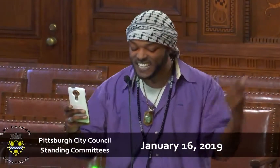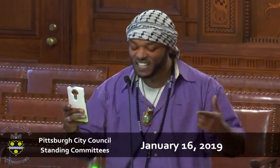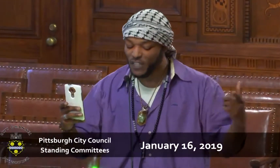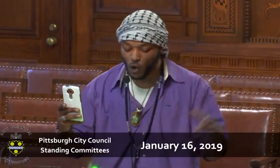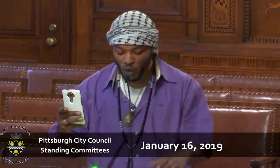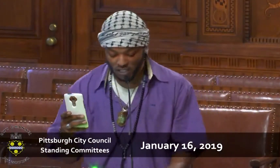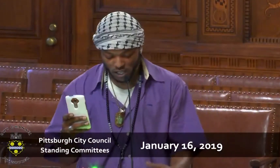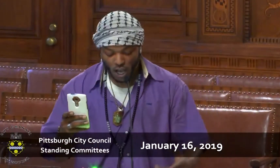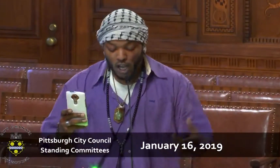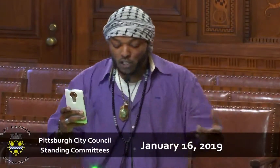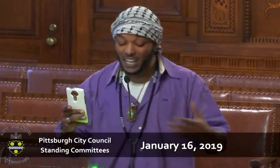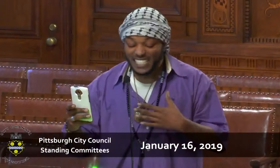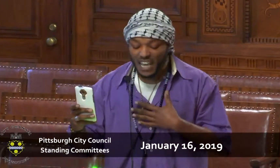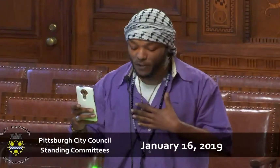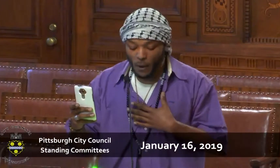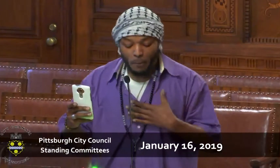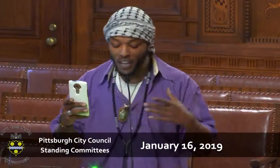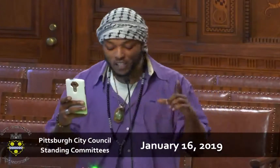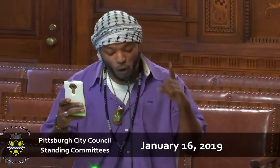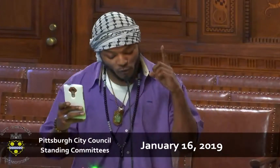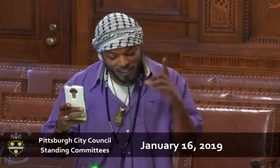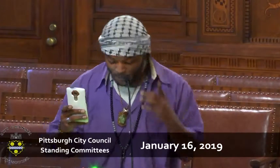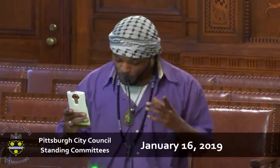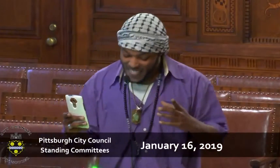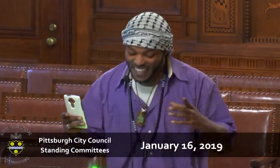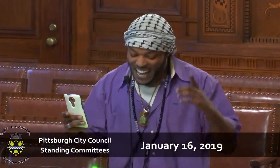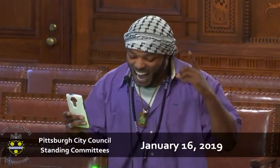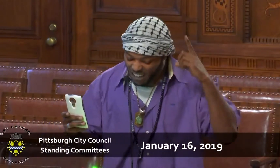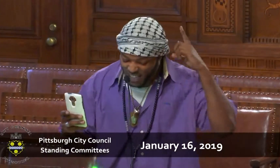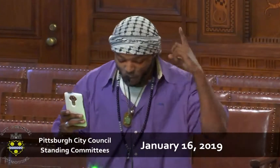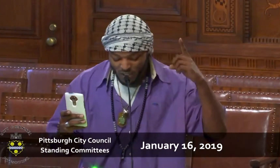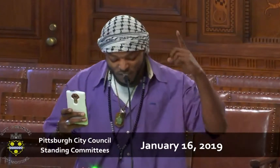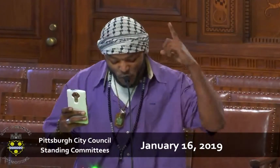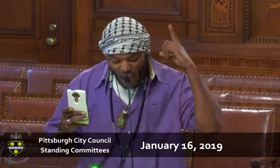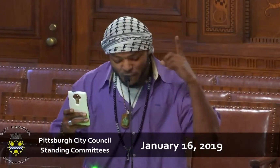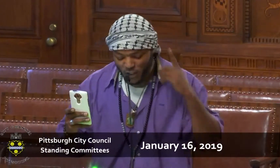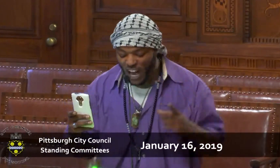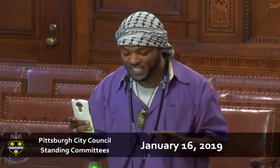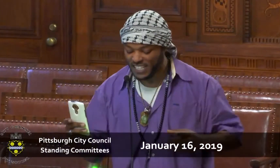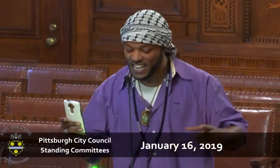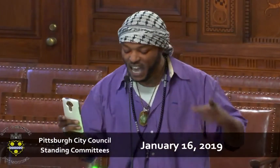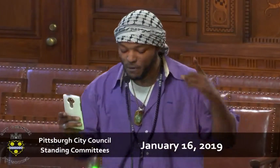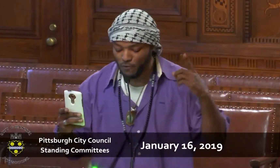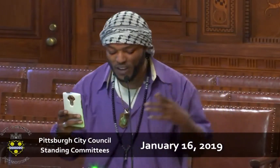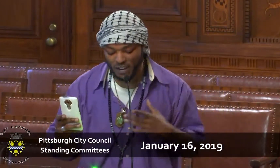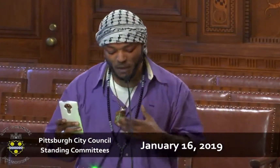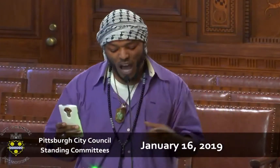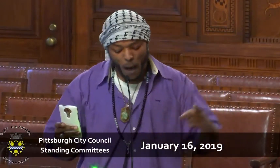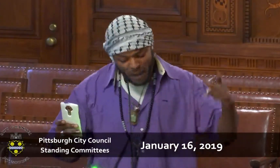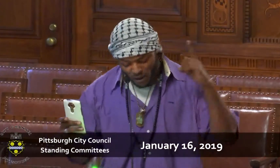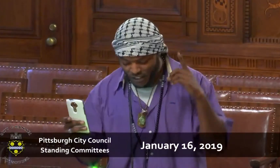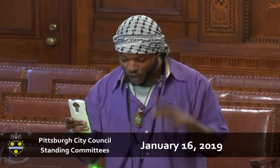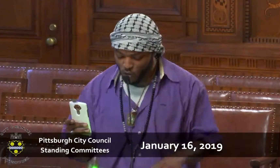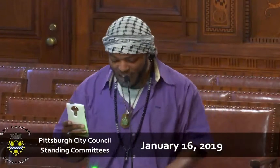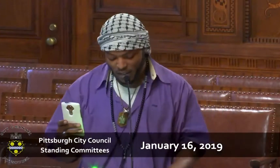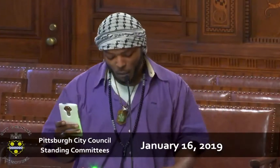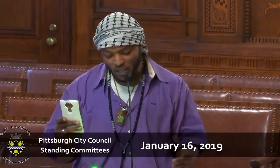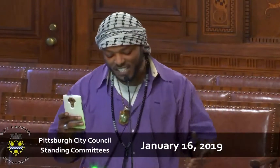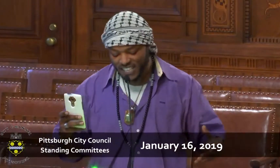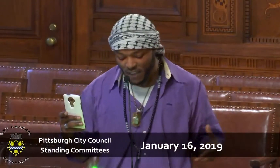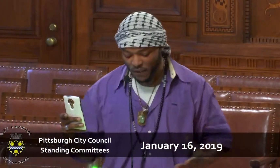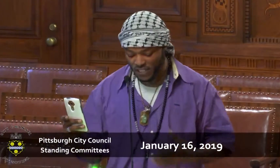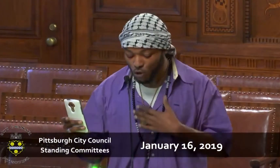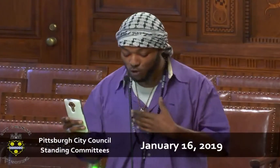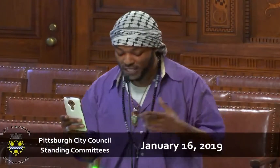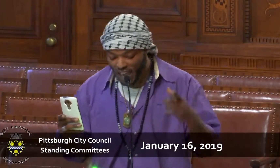tons and tons of little ones. So let's never, please don't forget the lives that were forever lost in the name of freedom. America the Great,